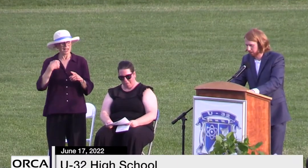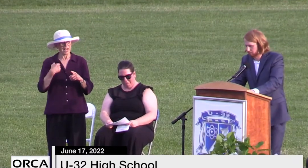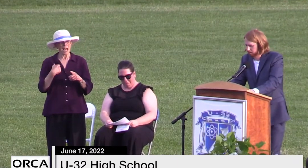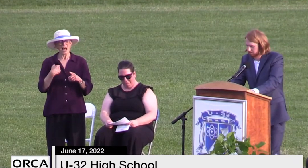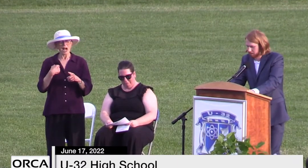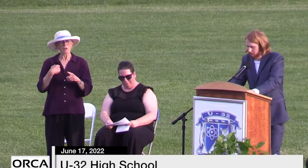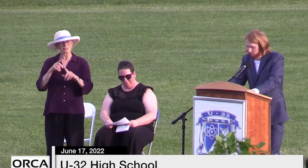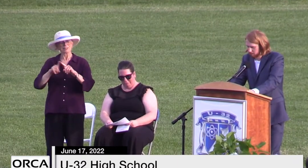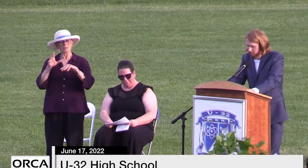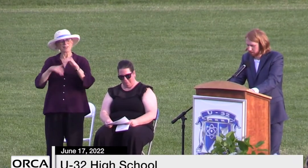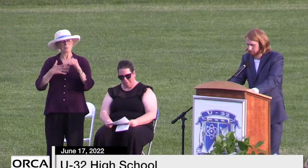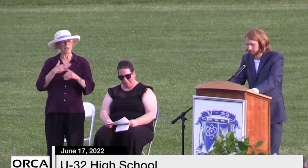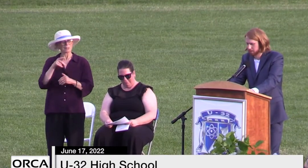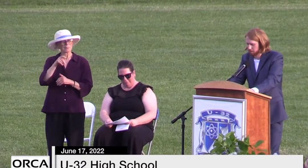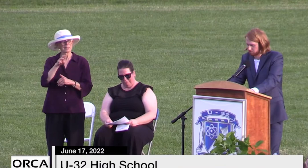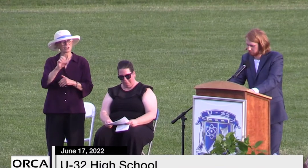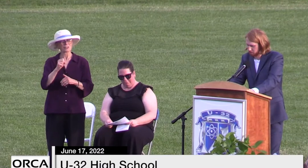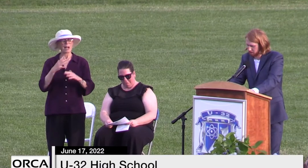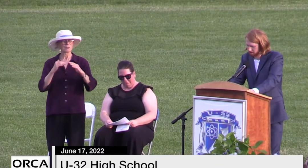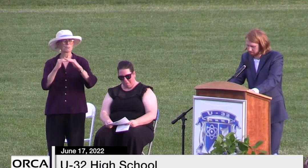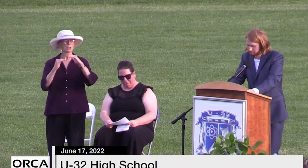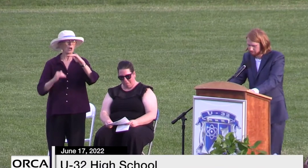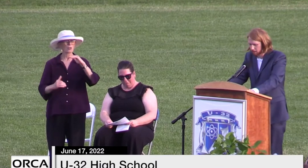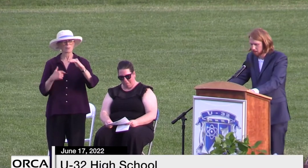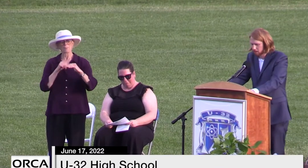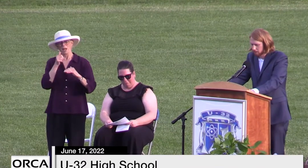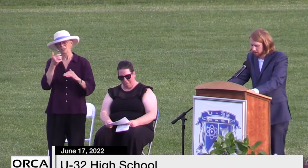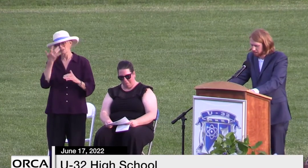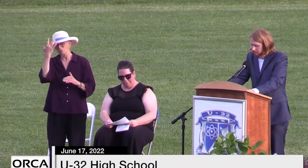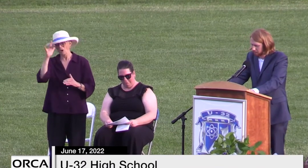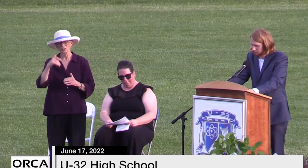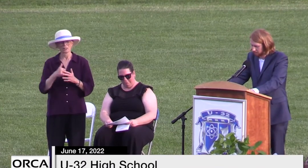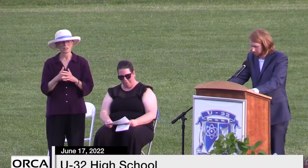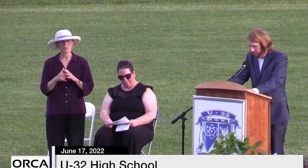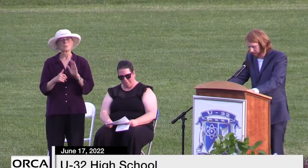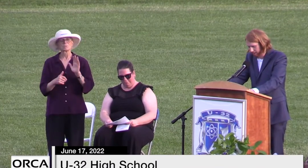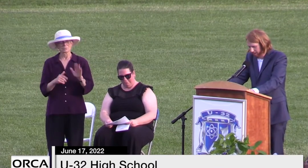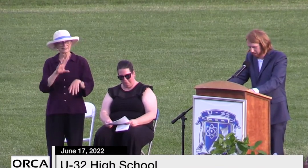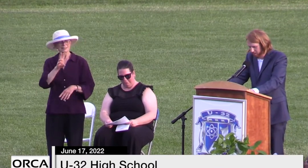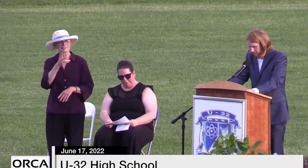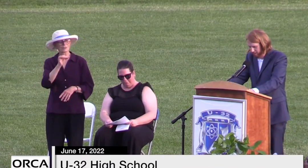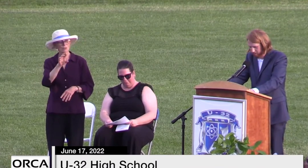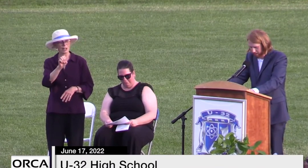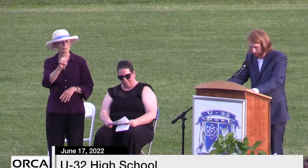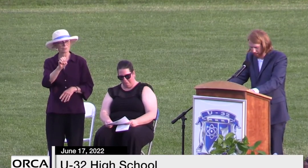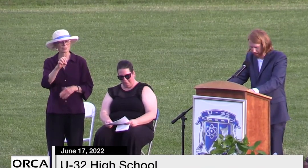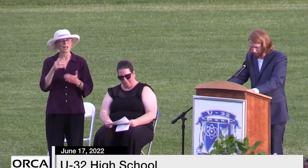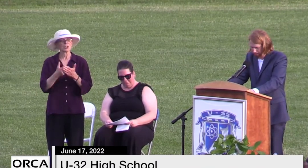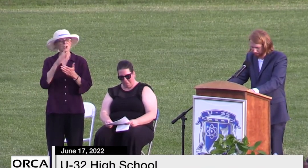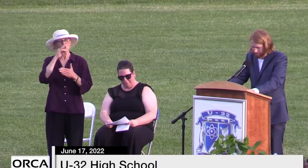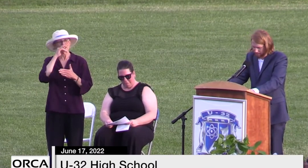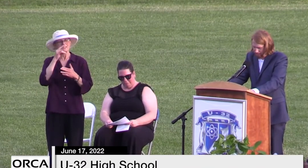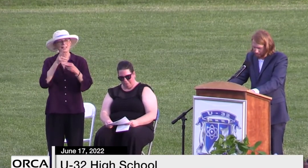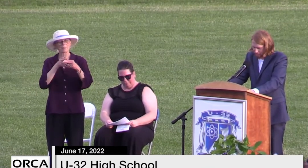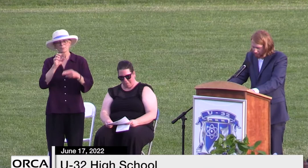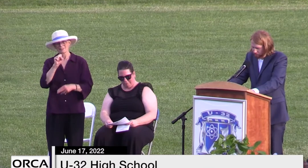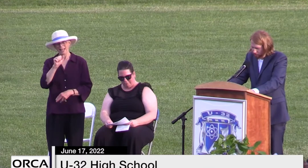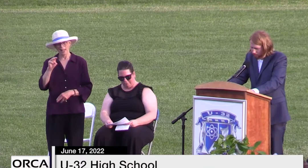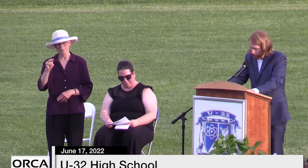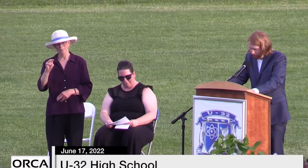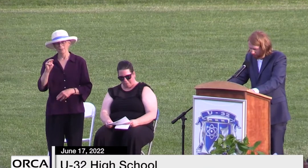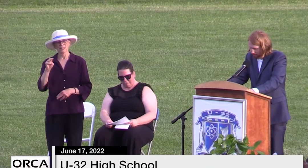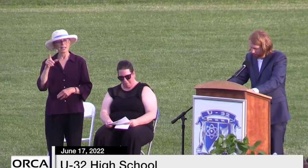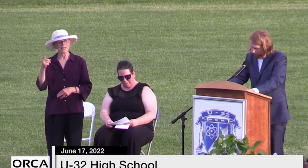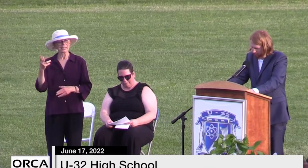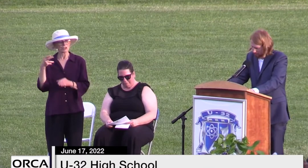like my peers. I was below them. I wasn't smart. Then came sixth grade, and a new kid named Sam came. He